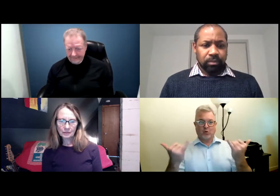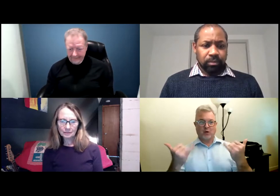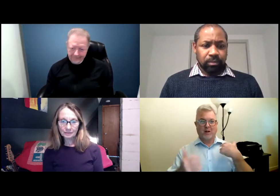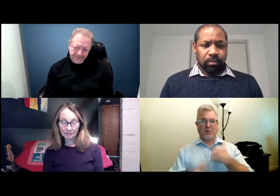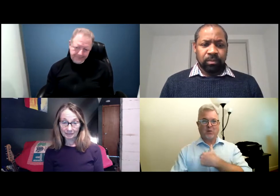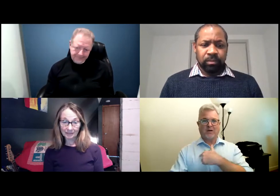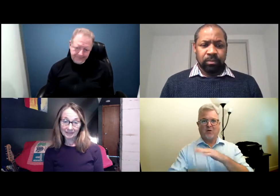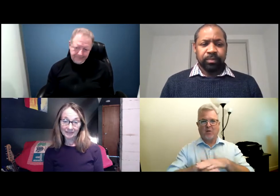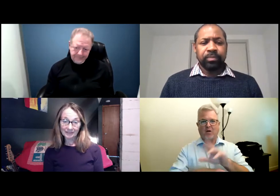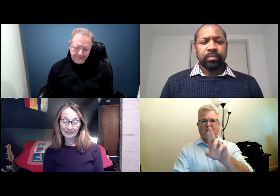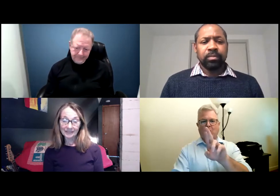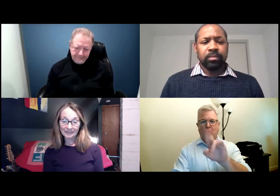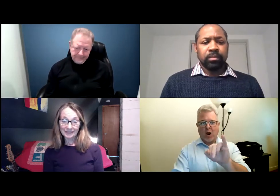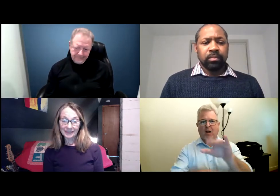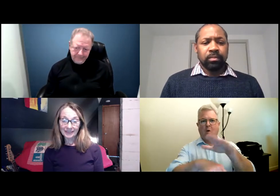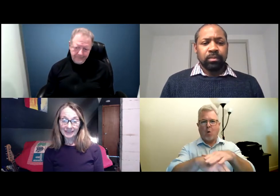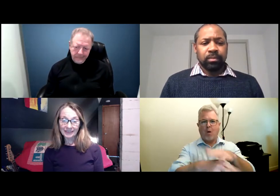tonight.